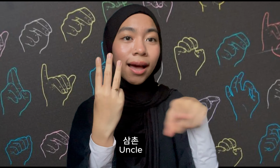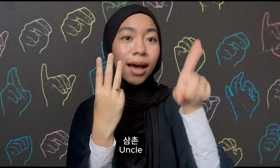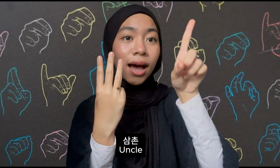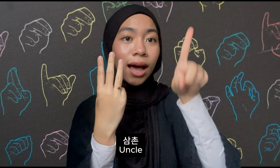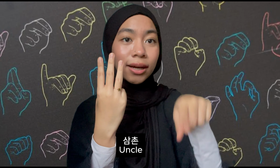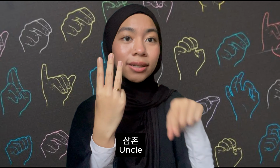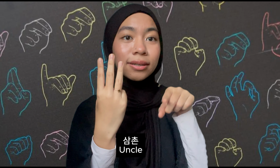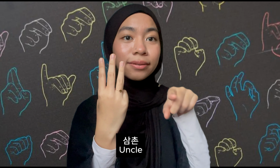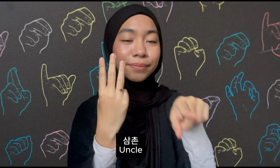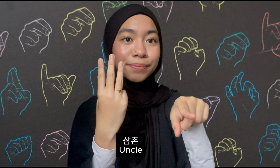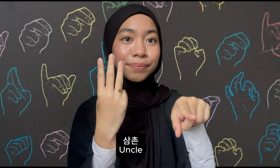uncle.